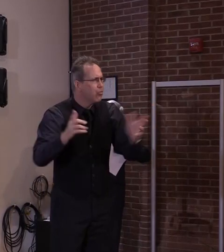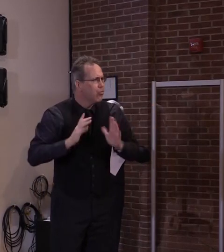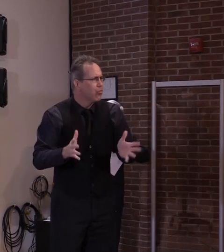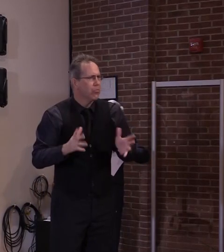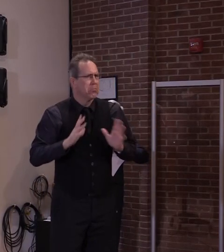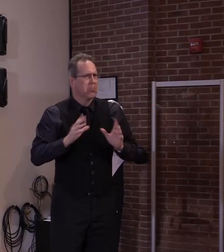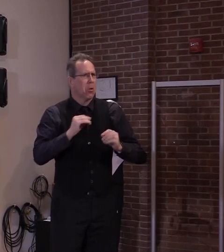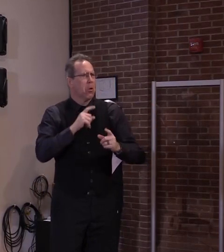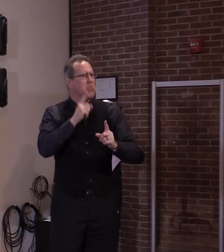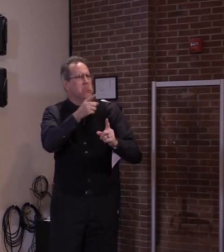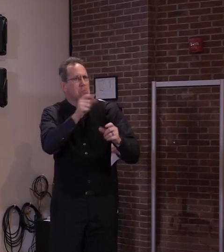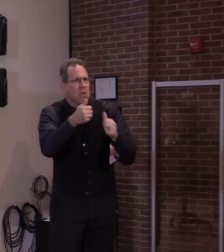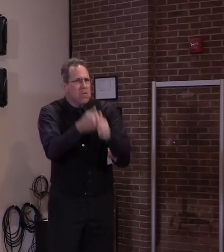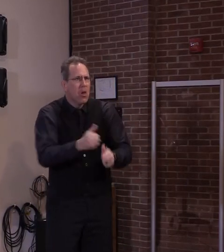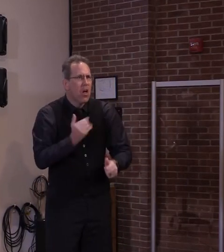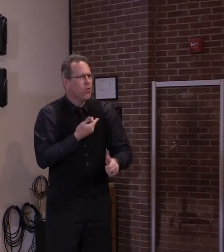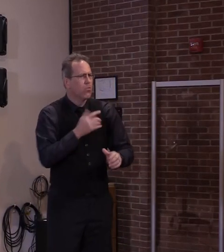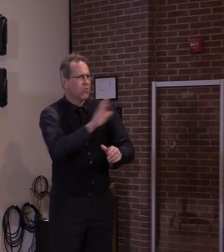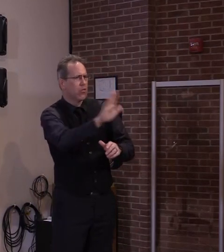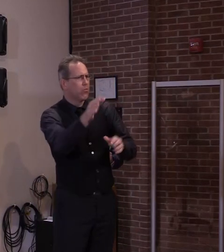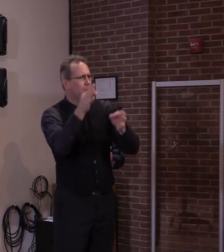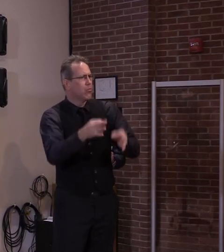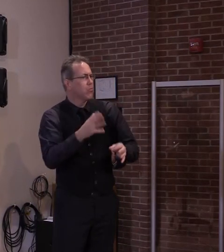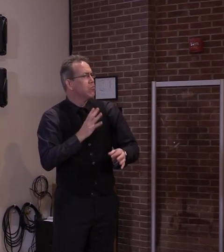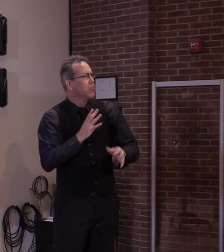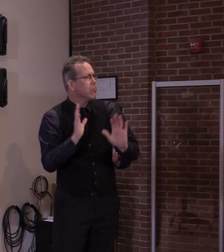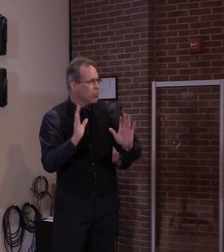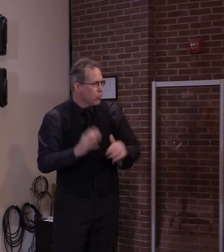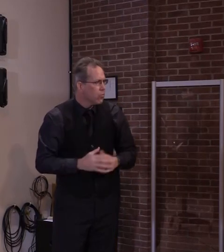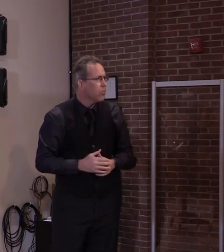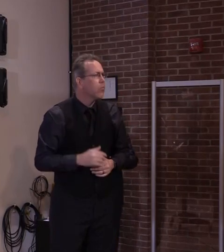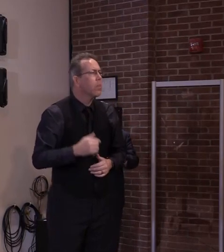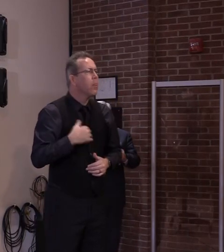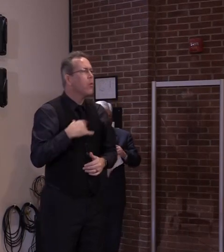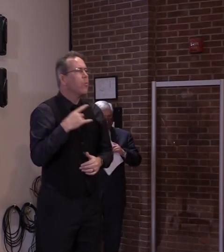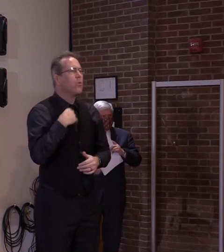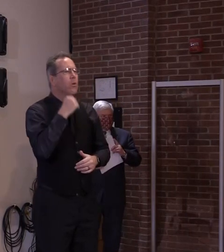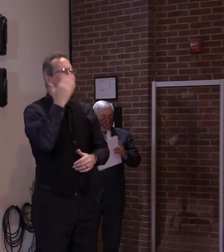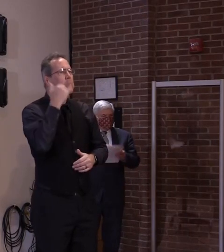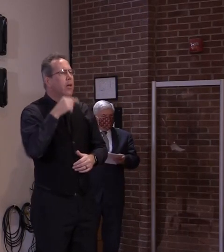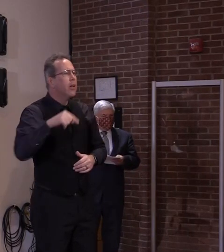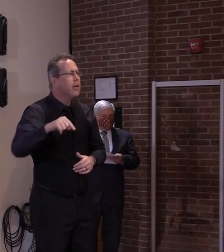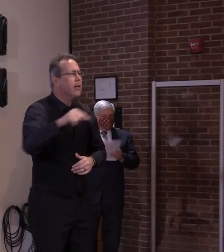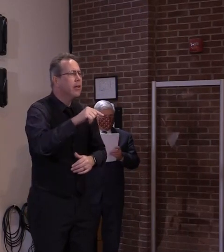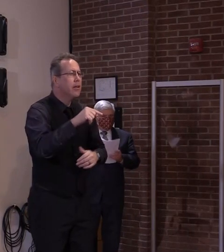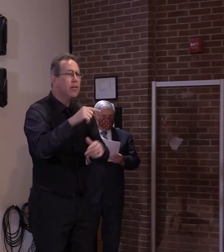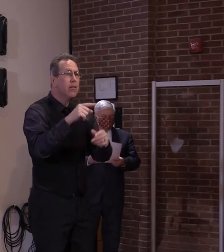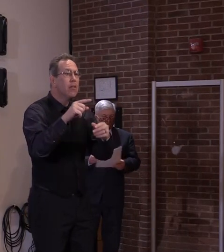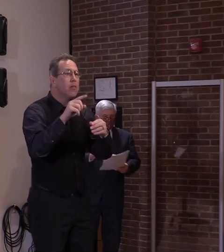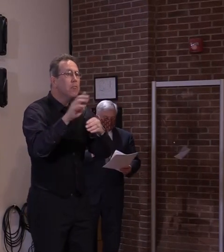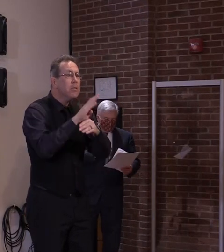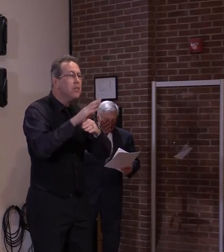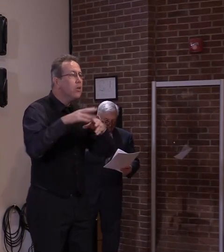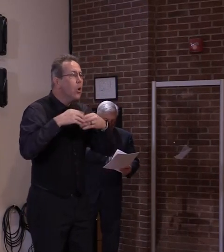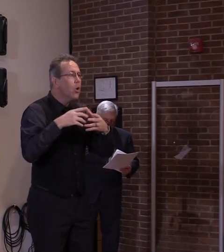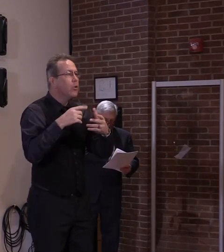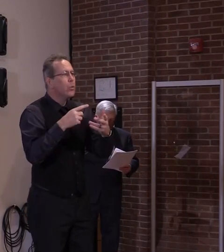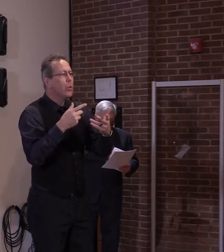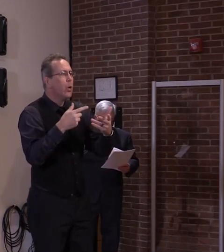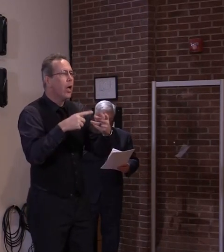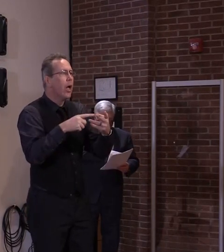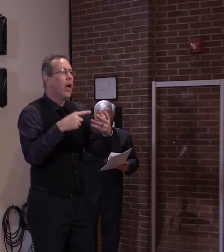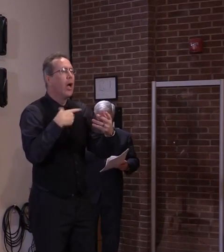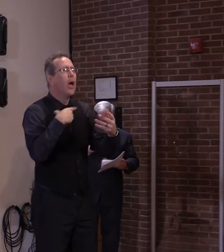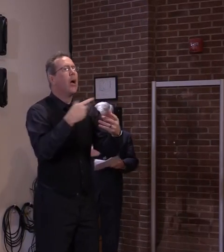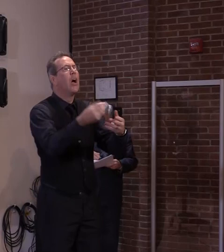don't think any of us are expecting a retailer where people are in and out to ask for a